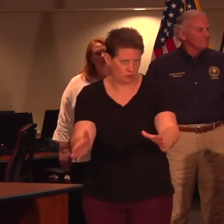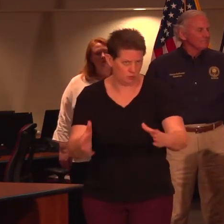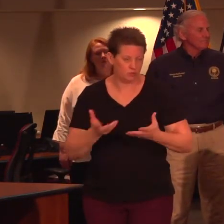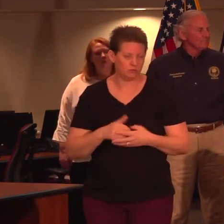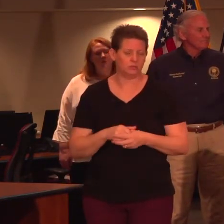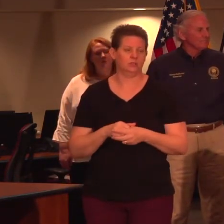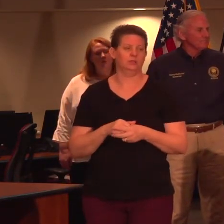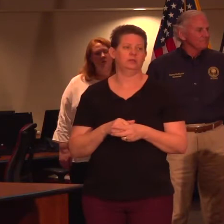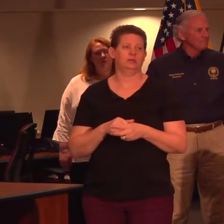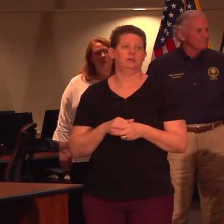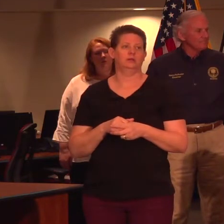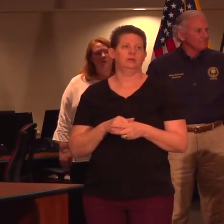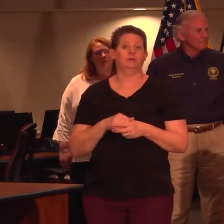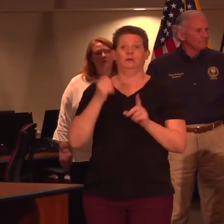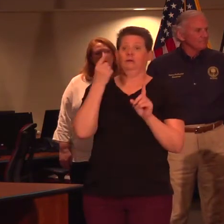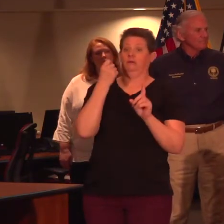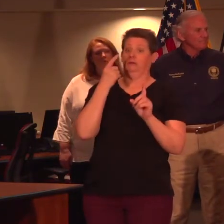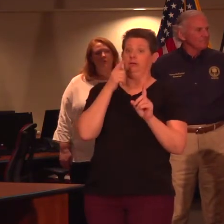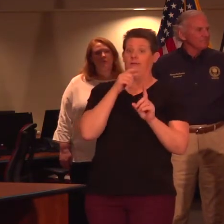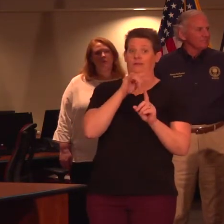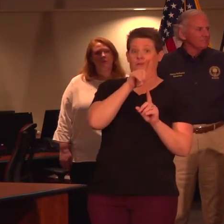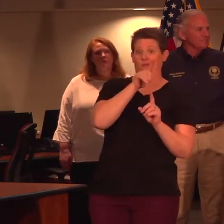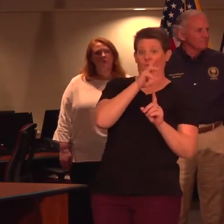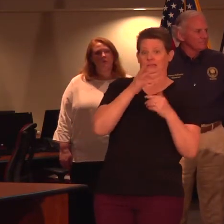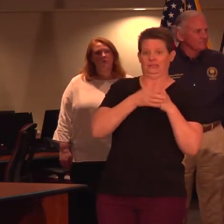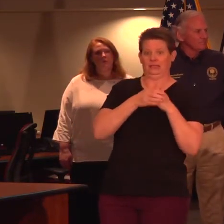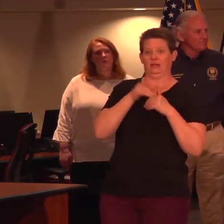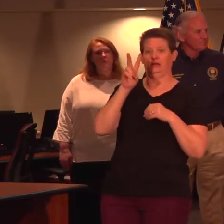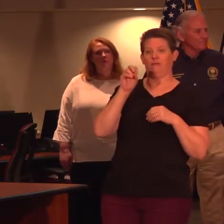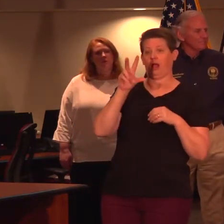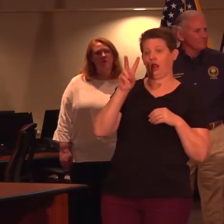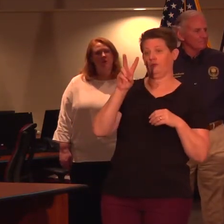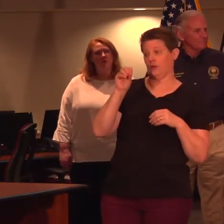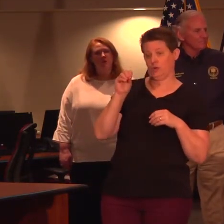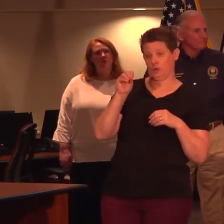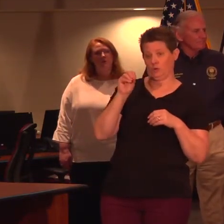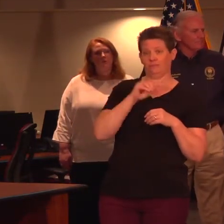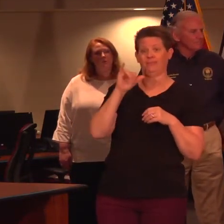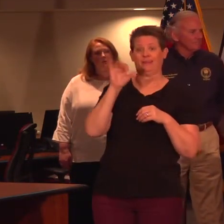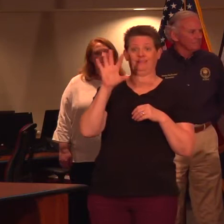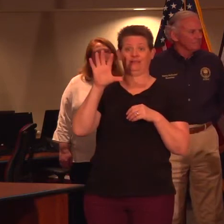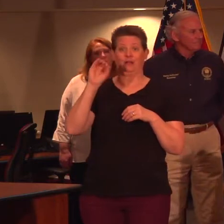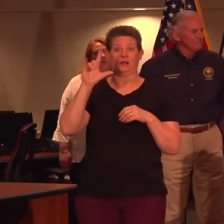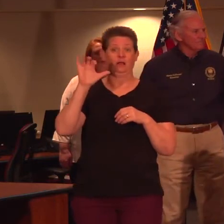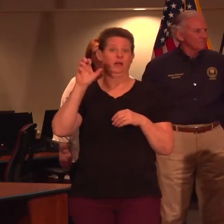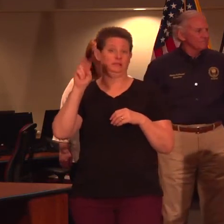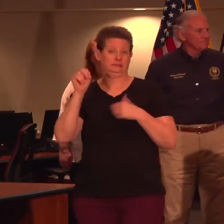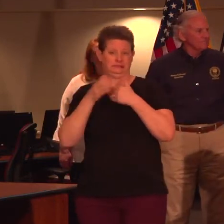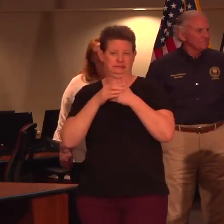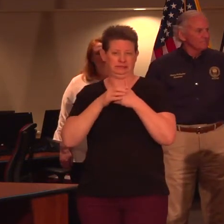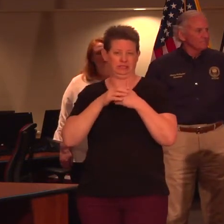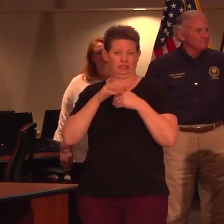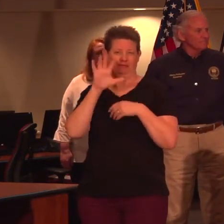included across portions of I-26 near Volvo, as well as I-95 in Colleton County at around mile